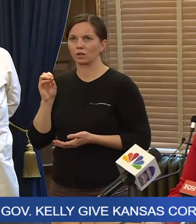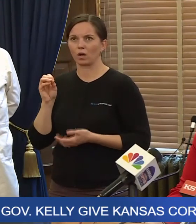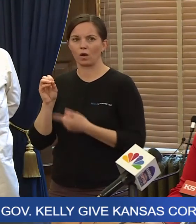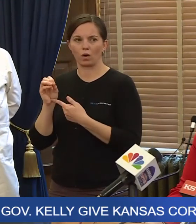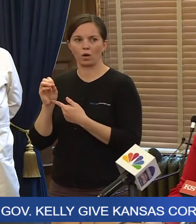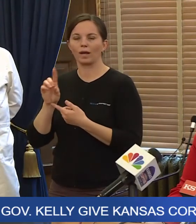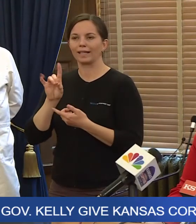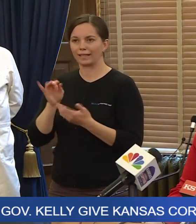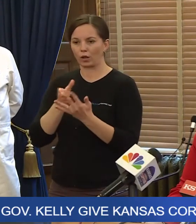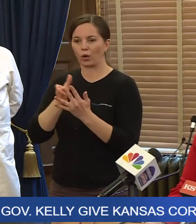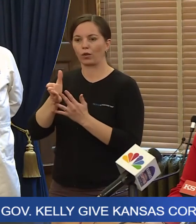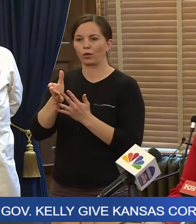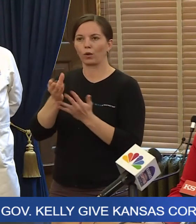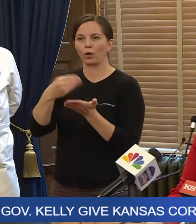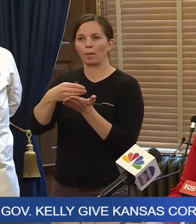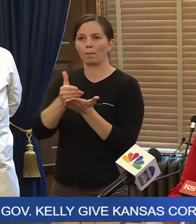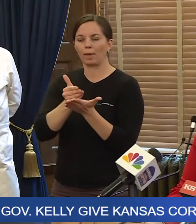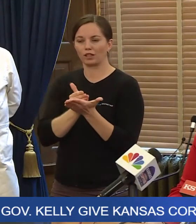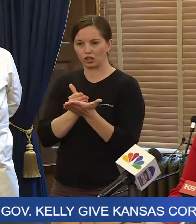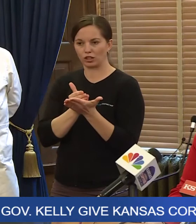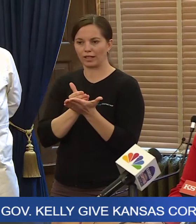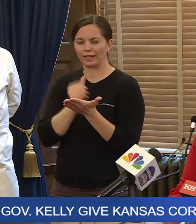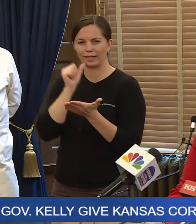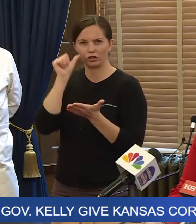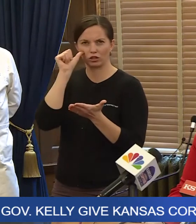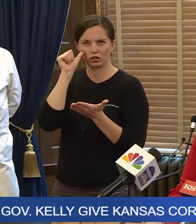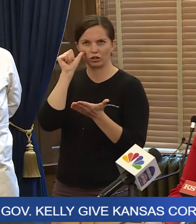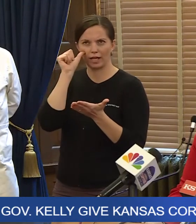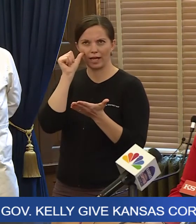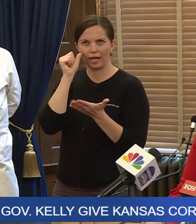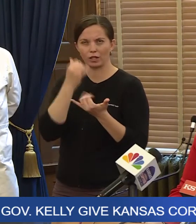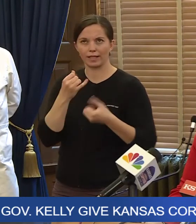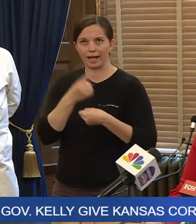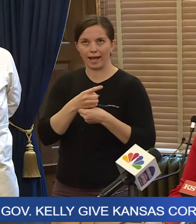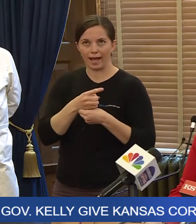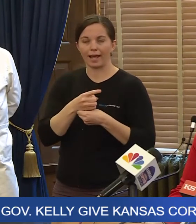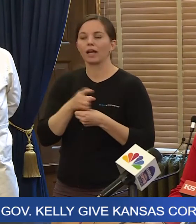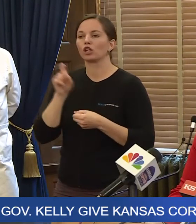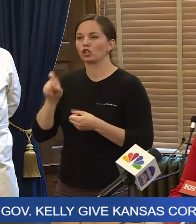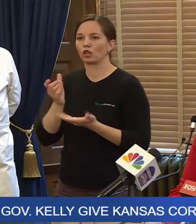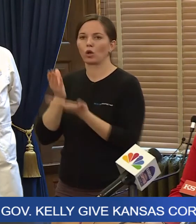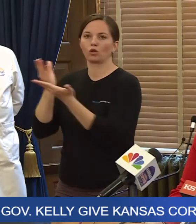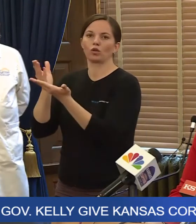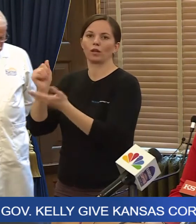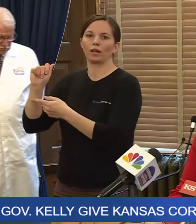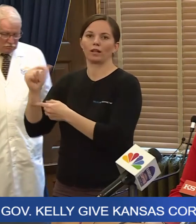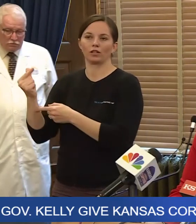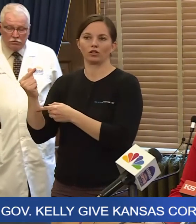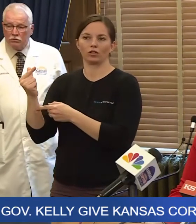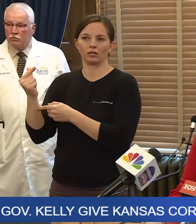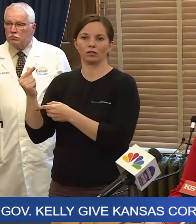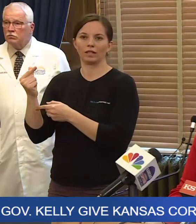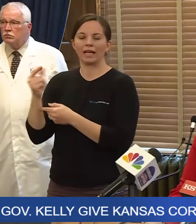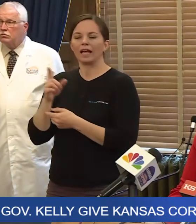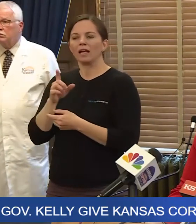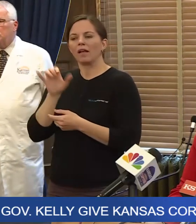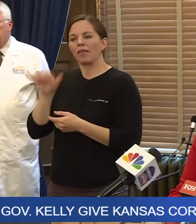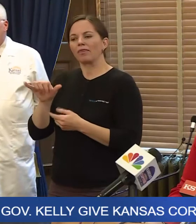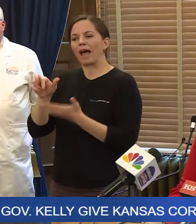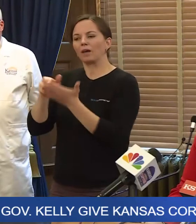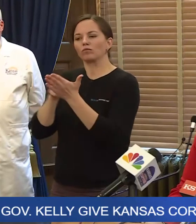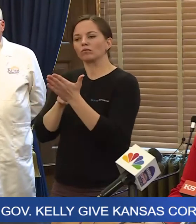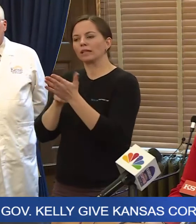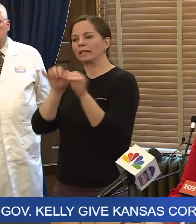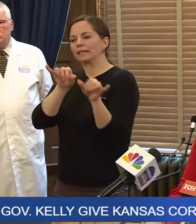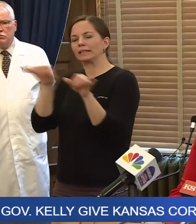through budget yesterday or today, and it should be at the Attorney General's. And we also gave them an earlier version because it was quite similar, just adding,